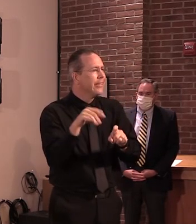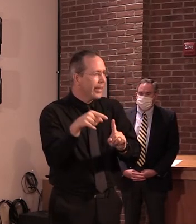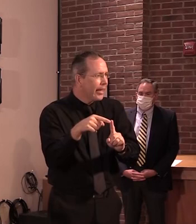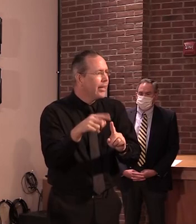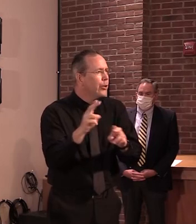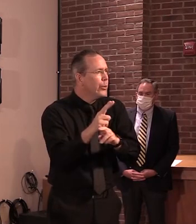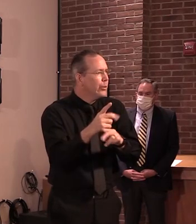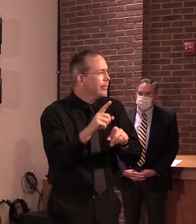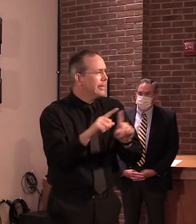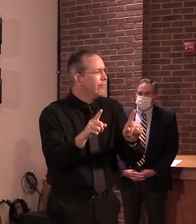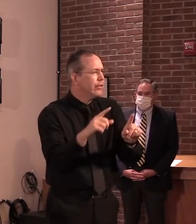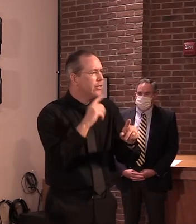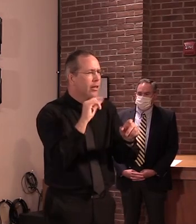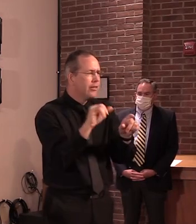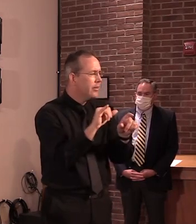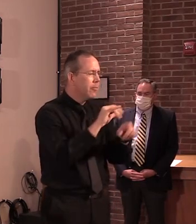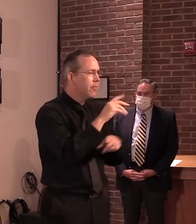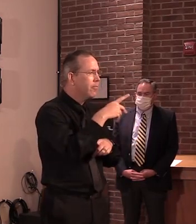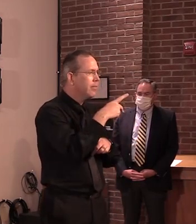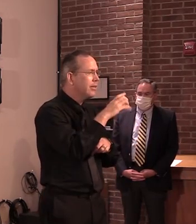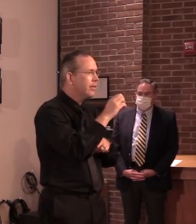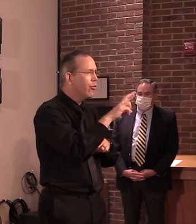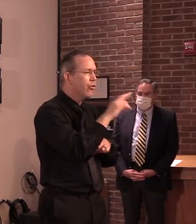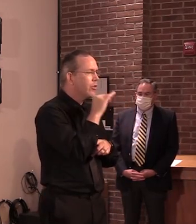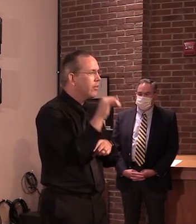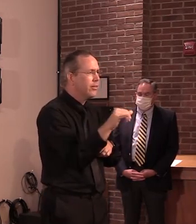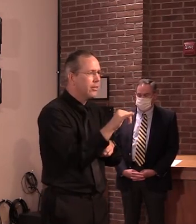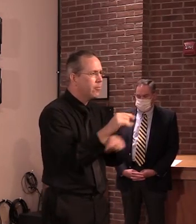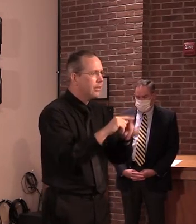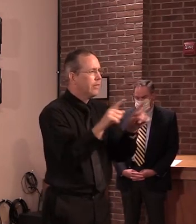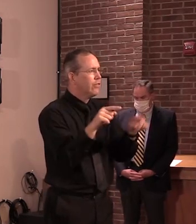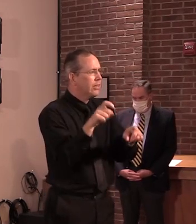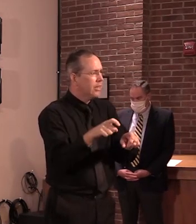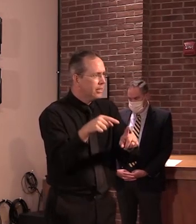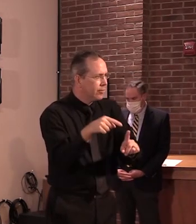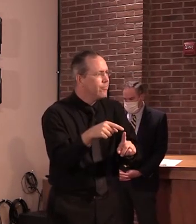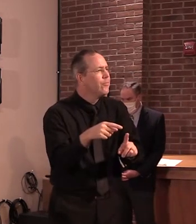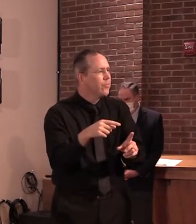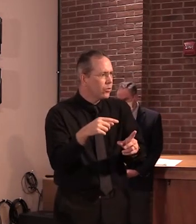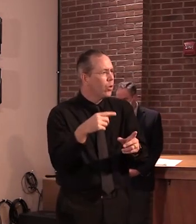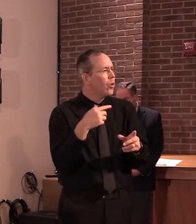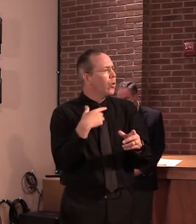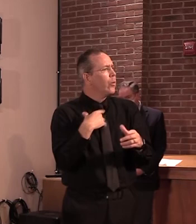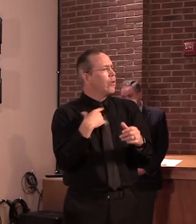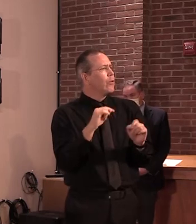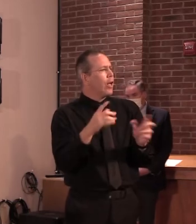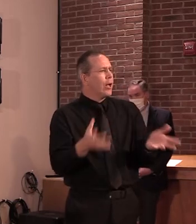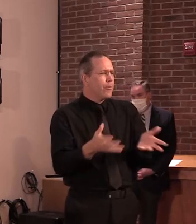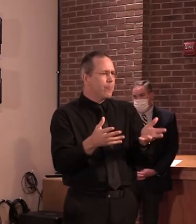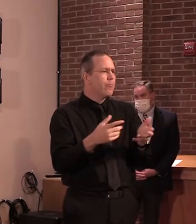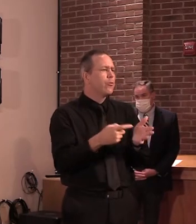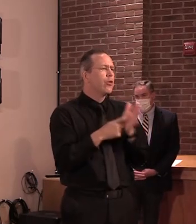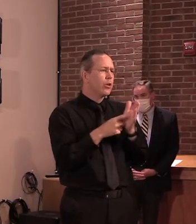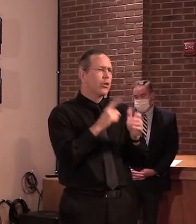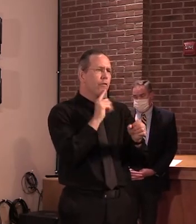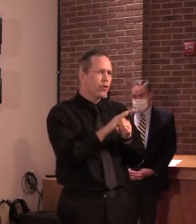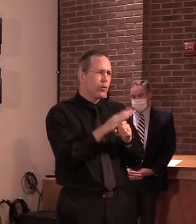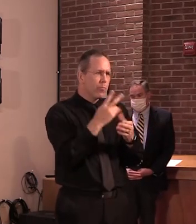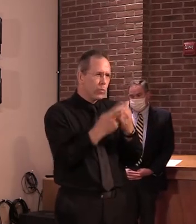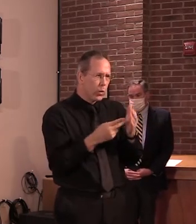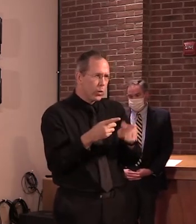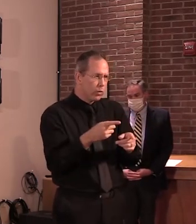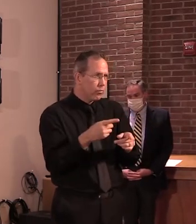in Vermont, we're requiring that the antigen test be confirmed with a PCR test. Does that answer your question?